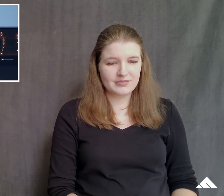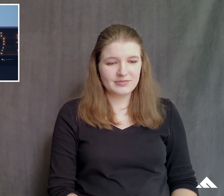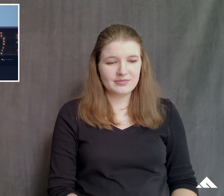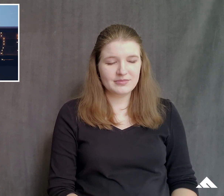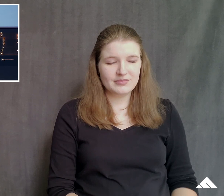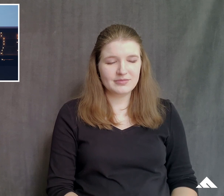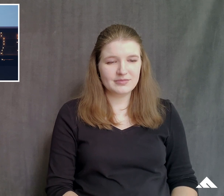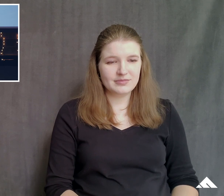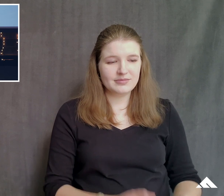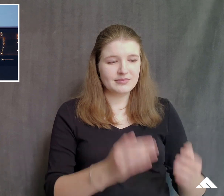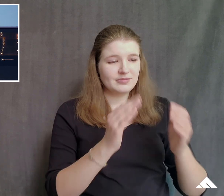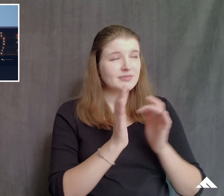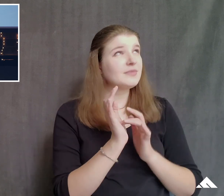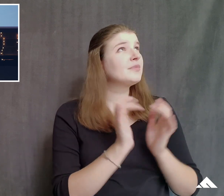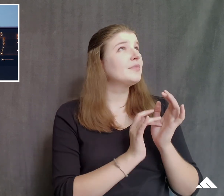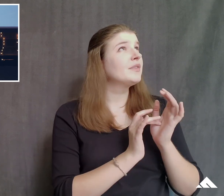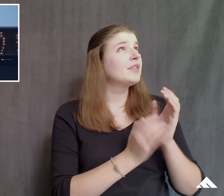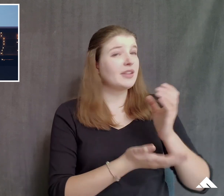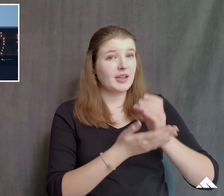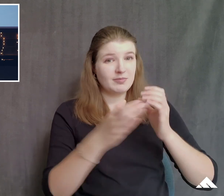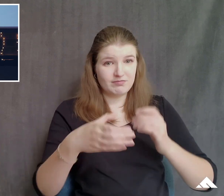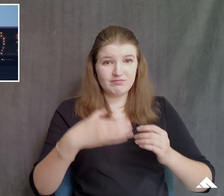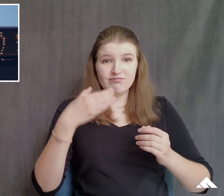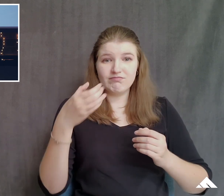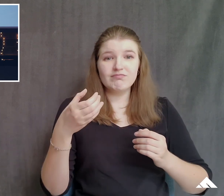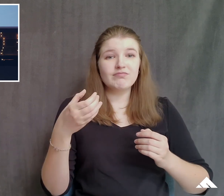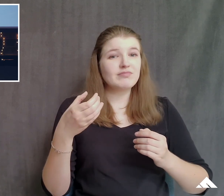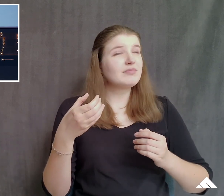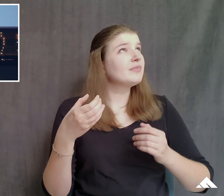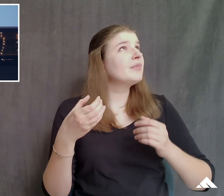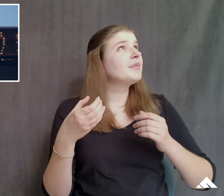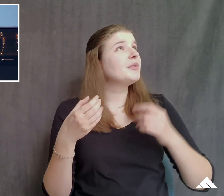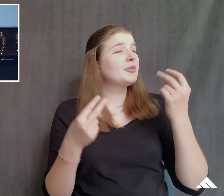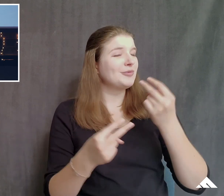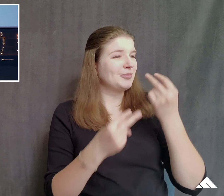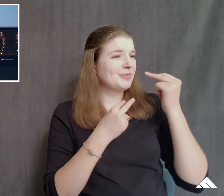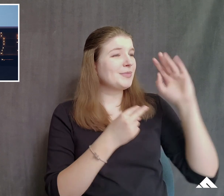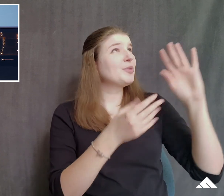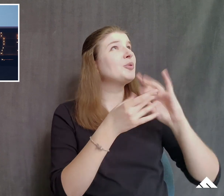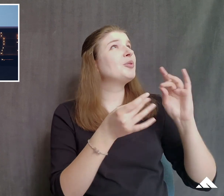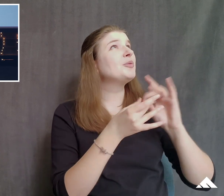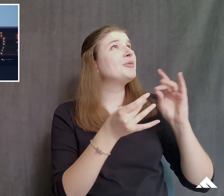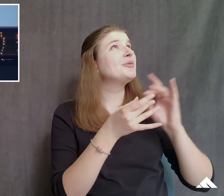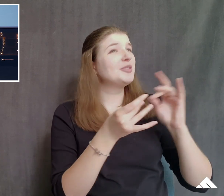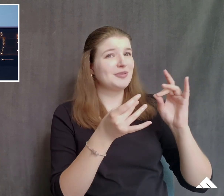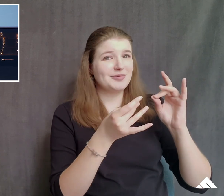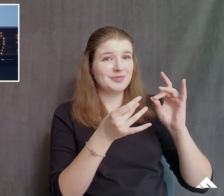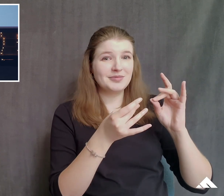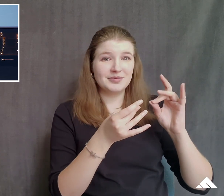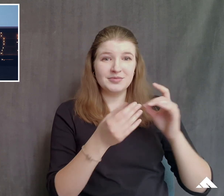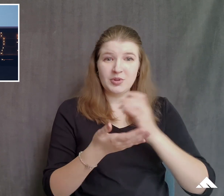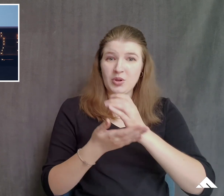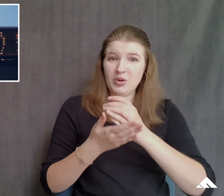Then we hold this cup, Lord Jesus. We remember your words that directly call this